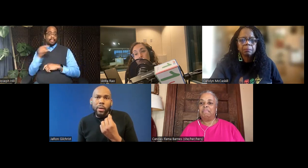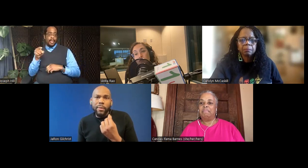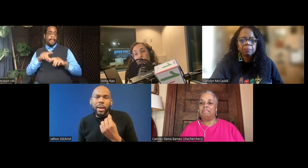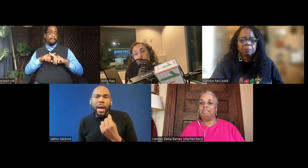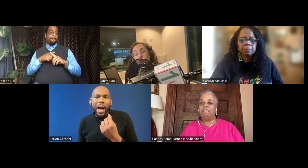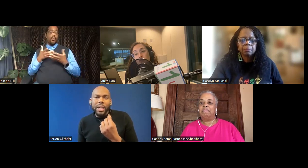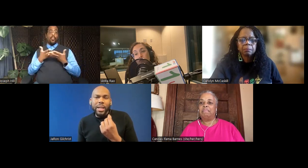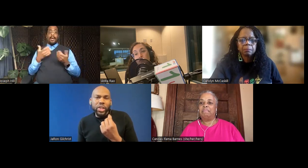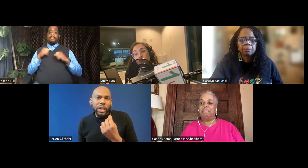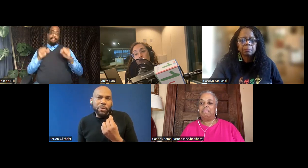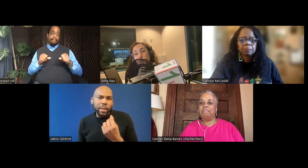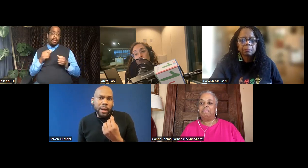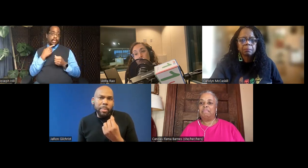12, how did it change for them?